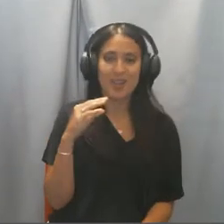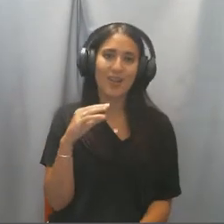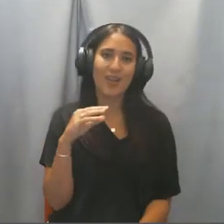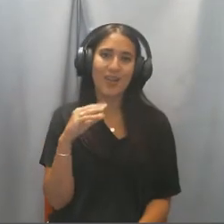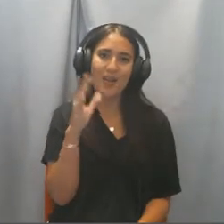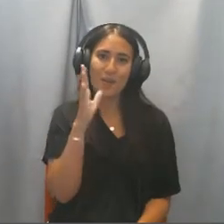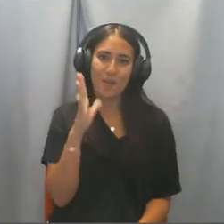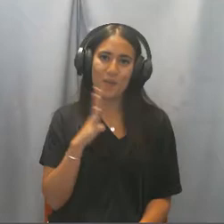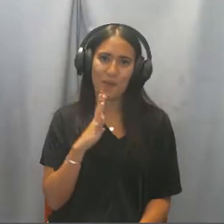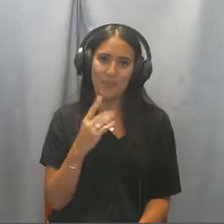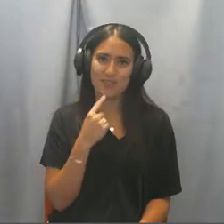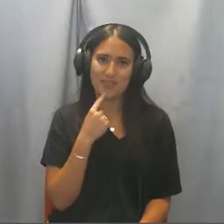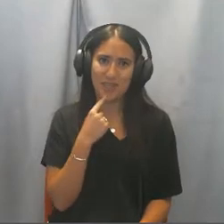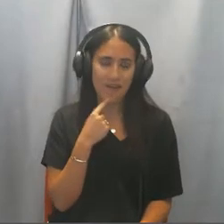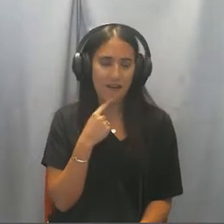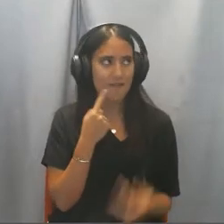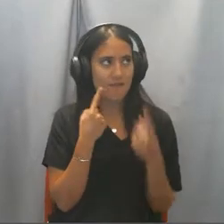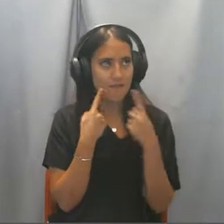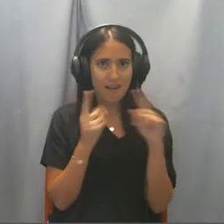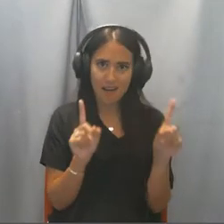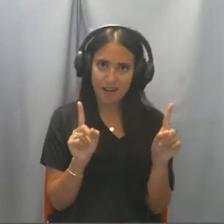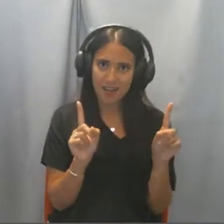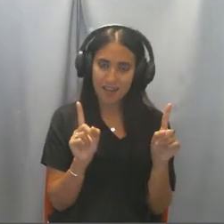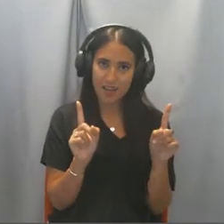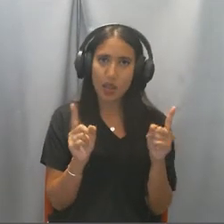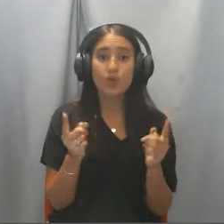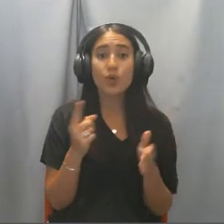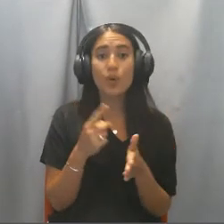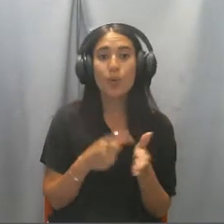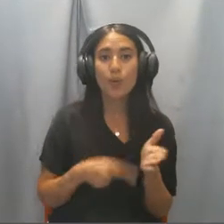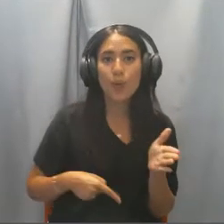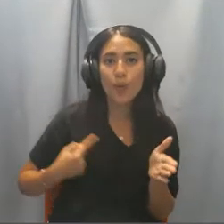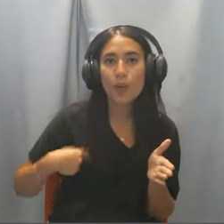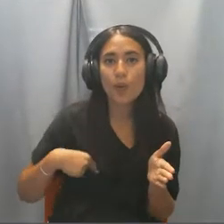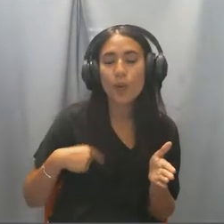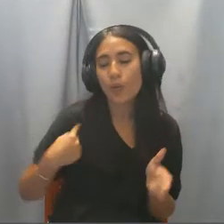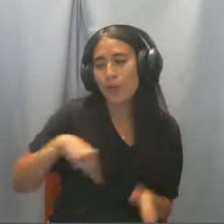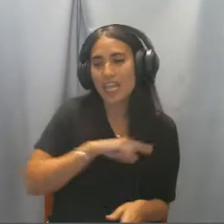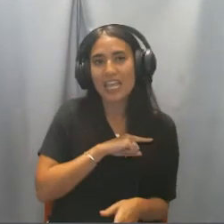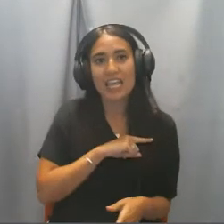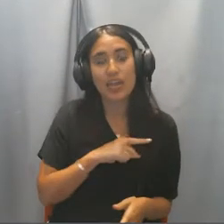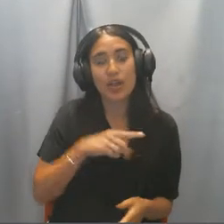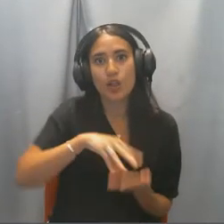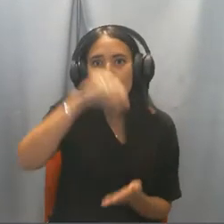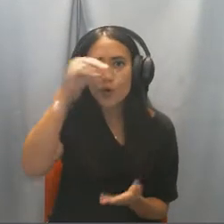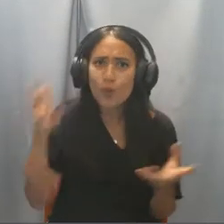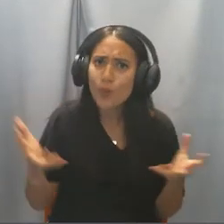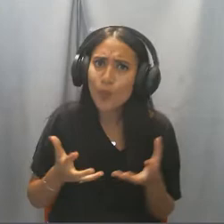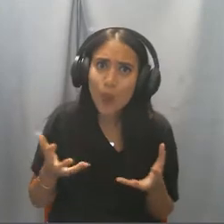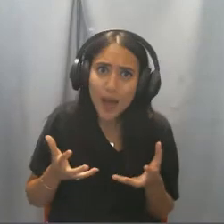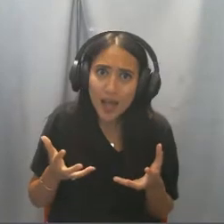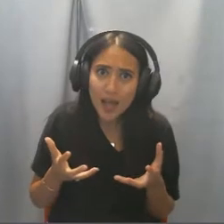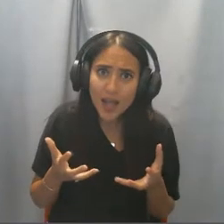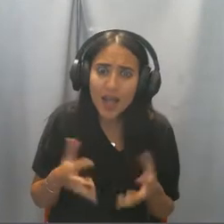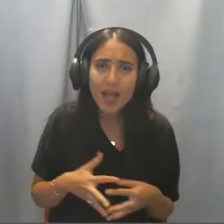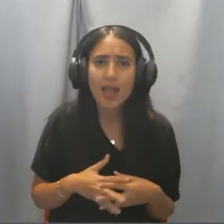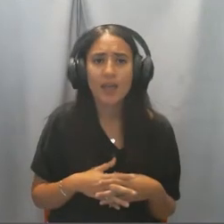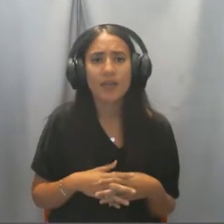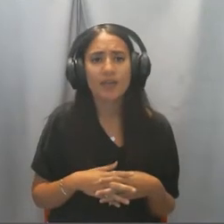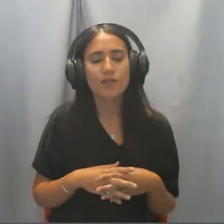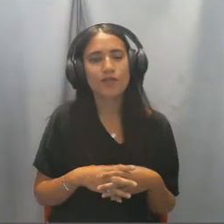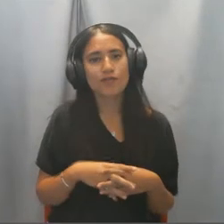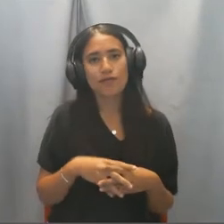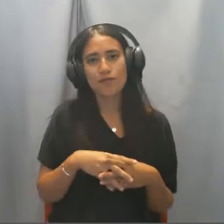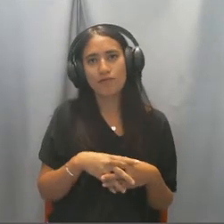have we learned? What are the lessons that come from the tens of thousands of pages of information that